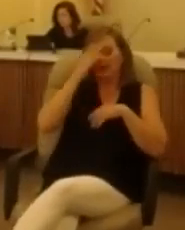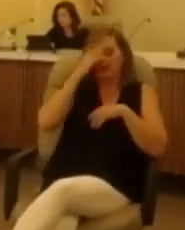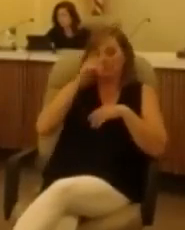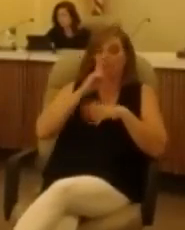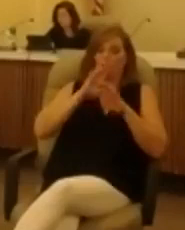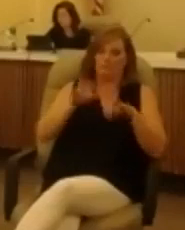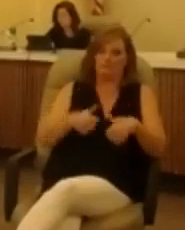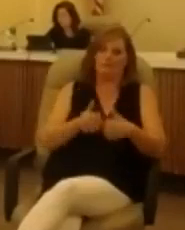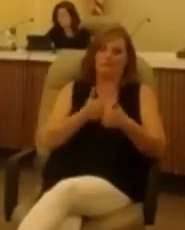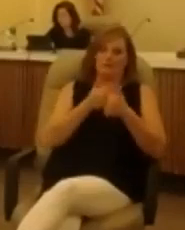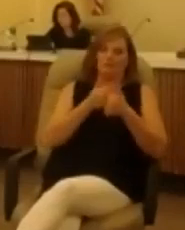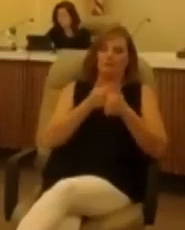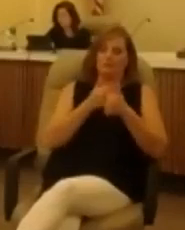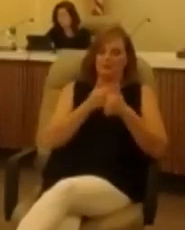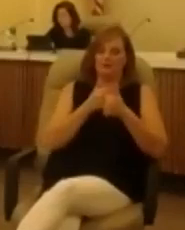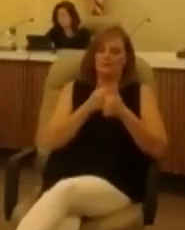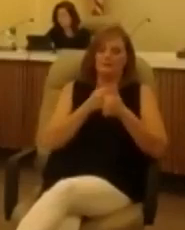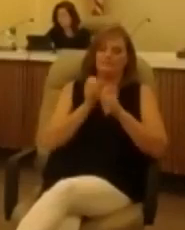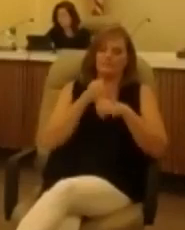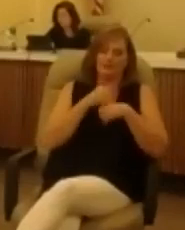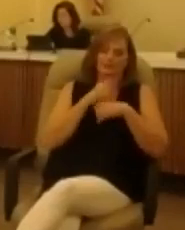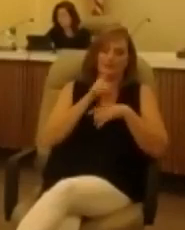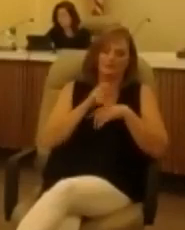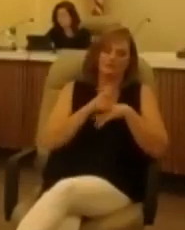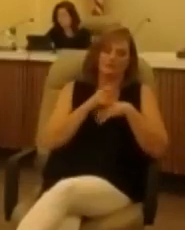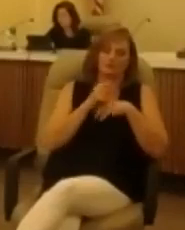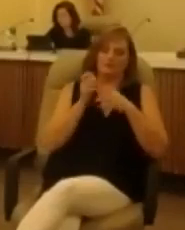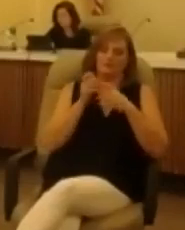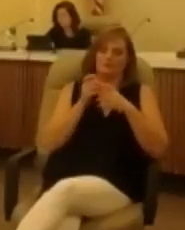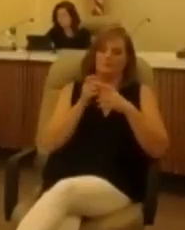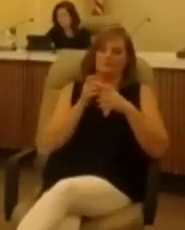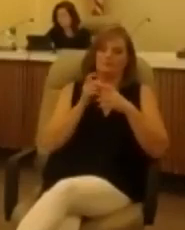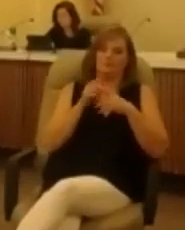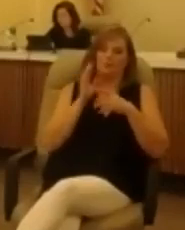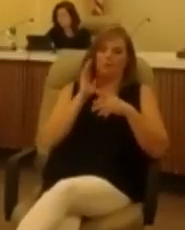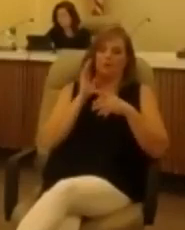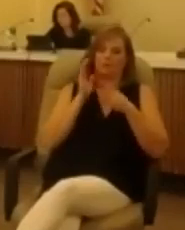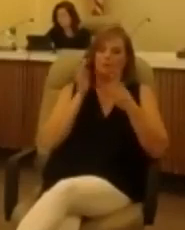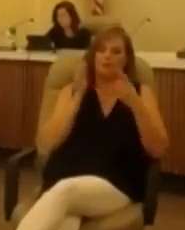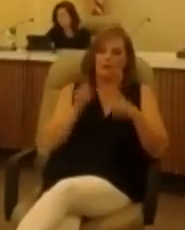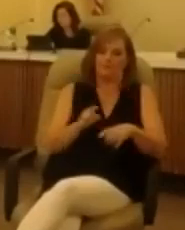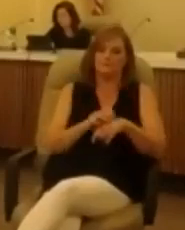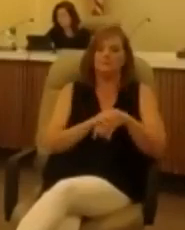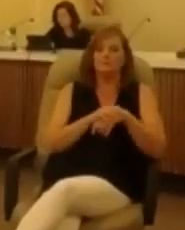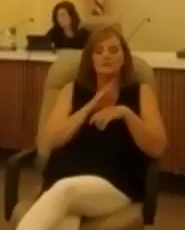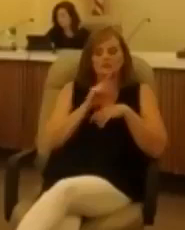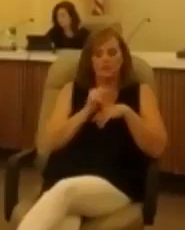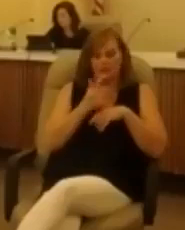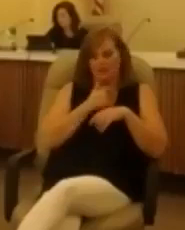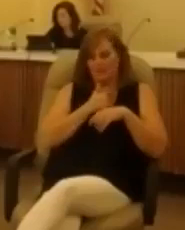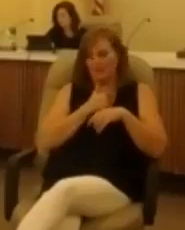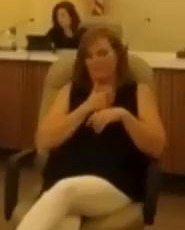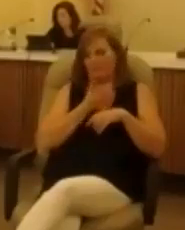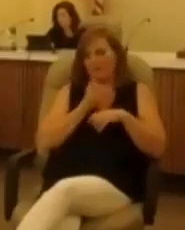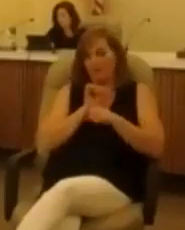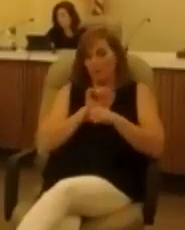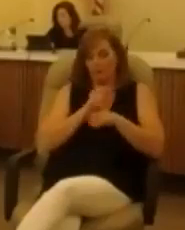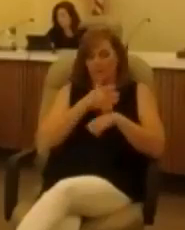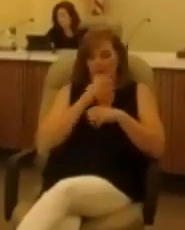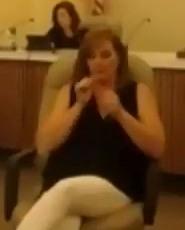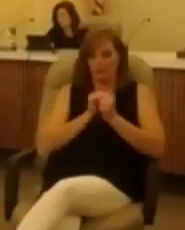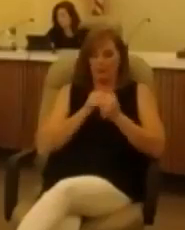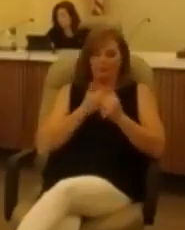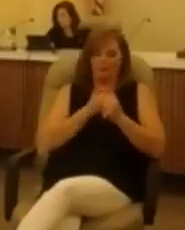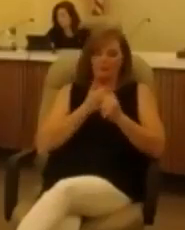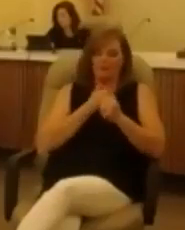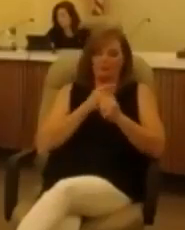challenging to be able to make that happen. But as a working mom with young kids, I